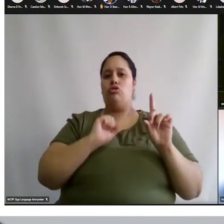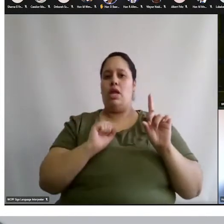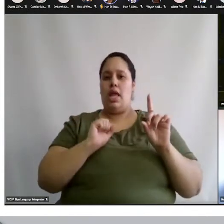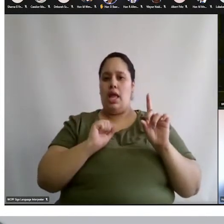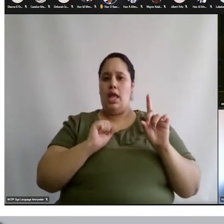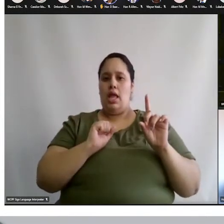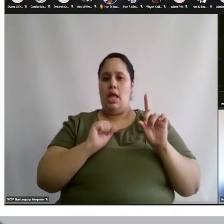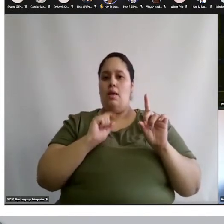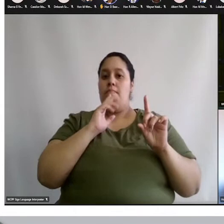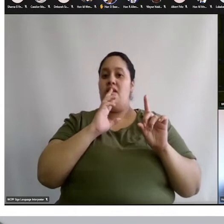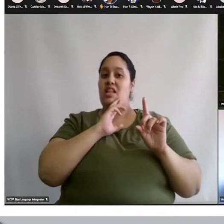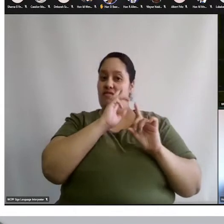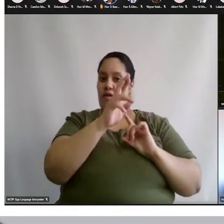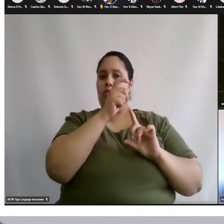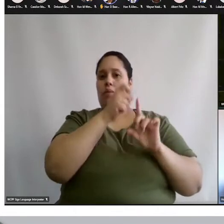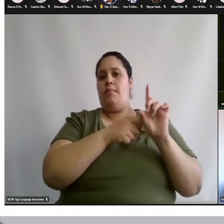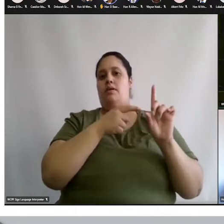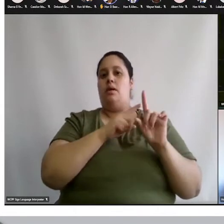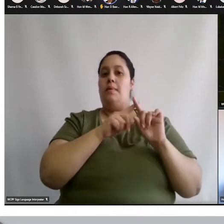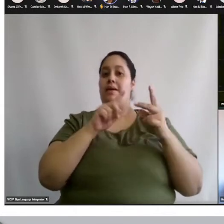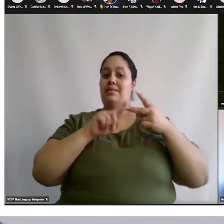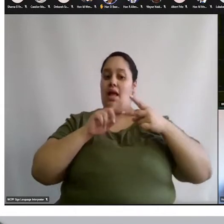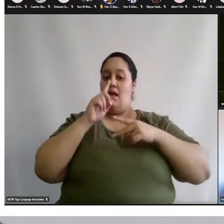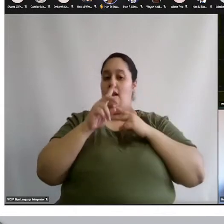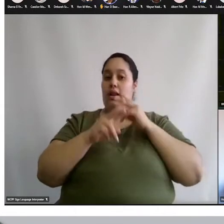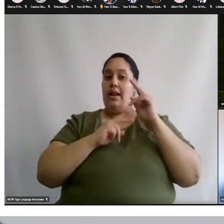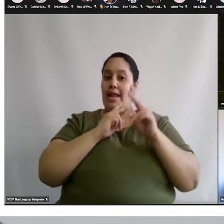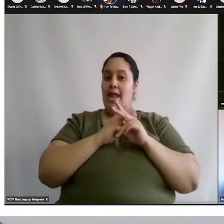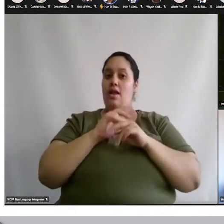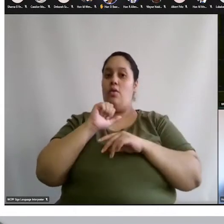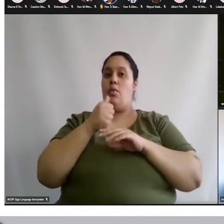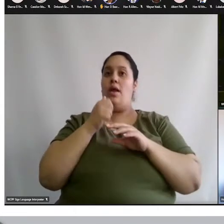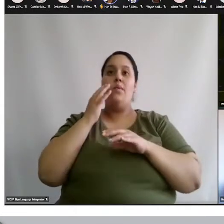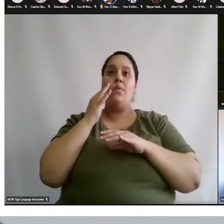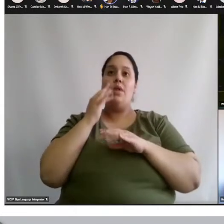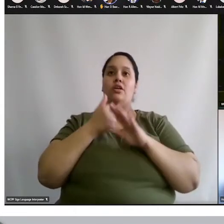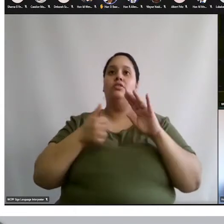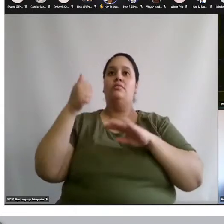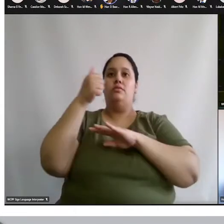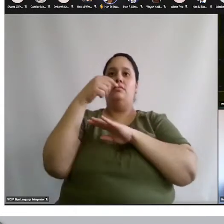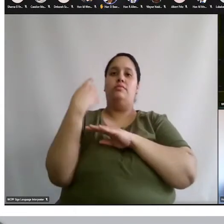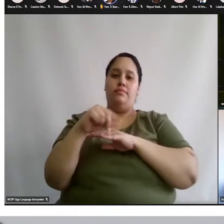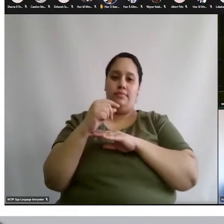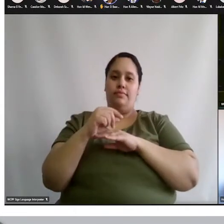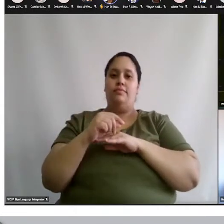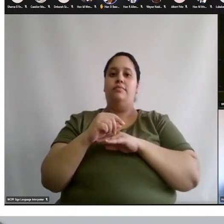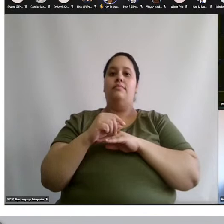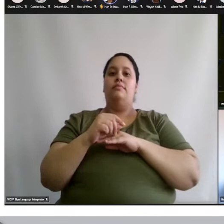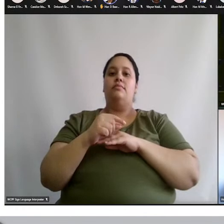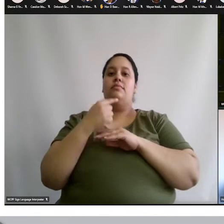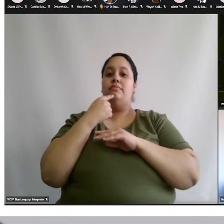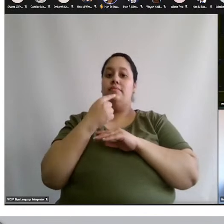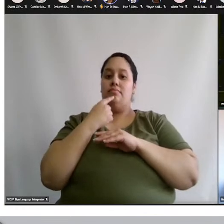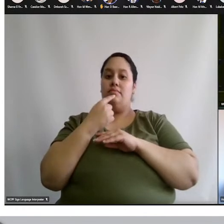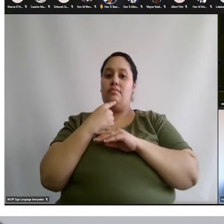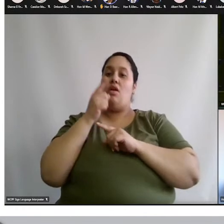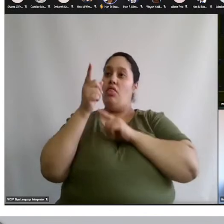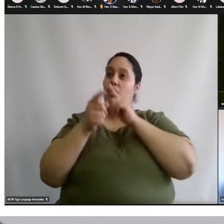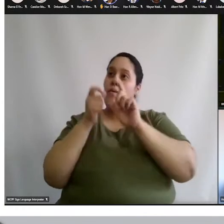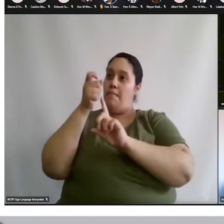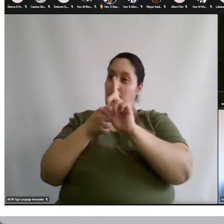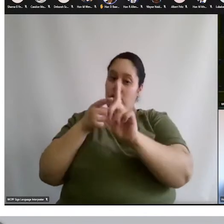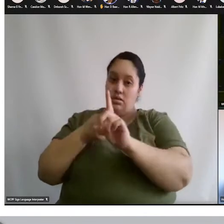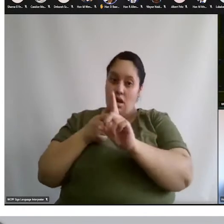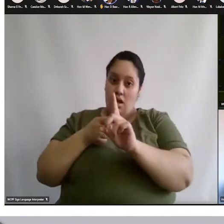was referring. But the second time around, after the Chief embraced a point of order regarding casting aspersions, he mentioned